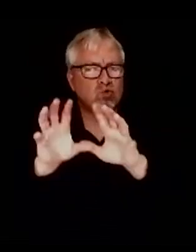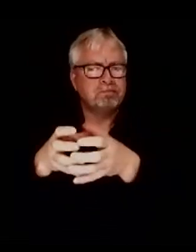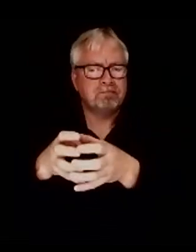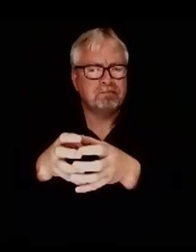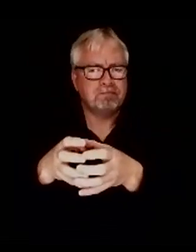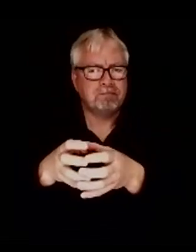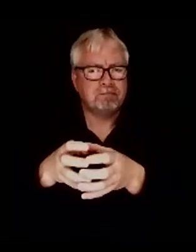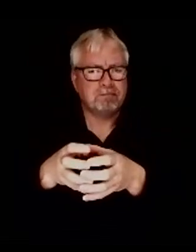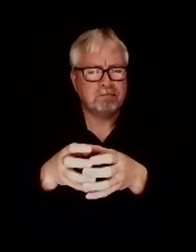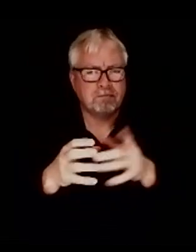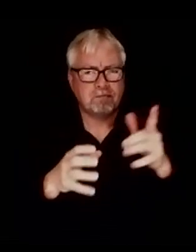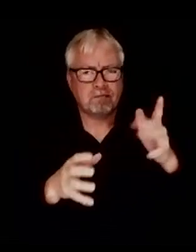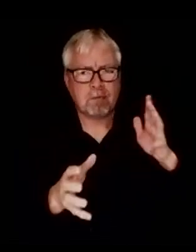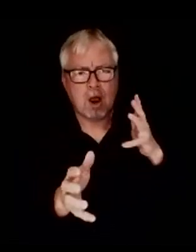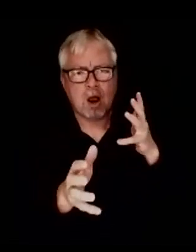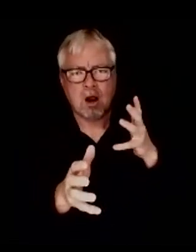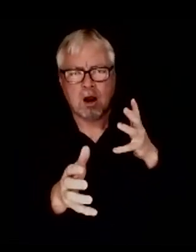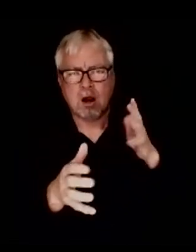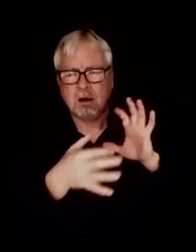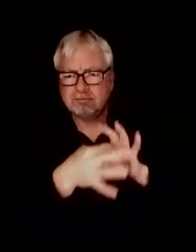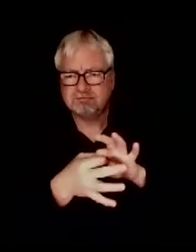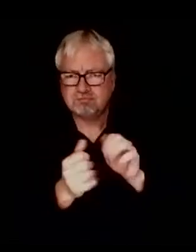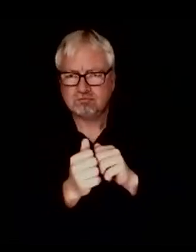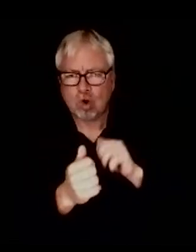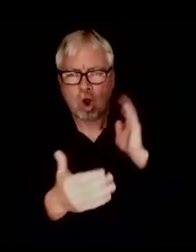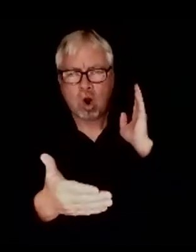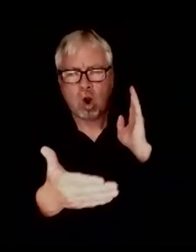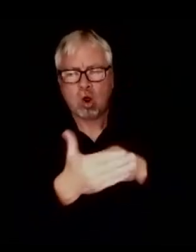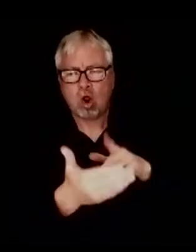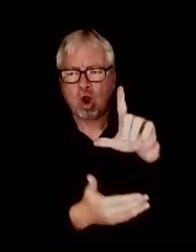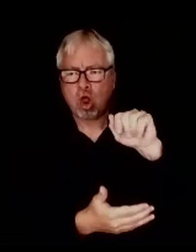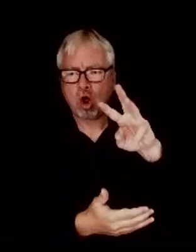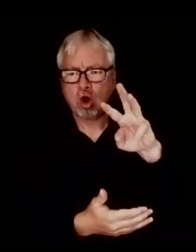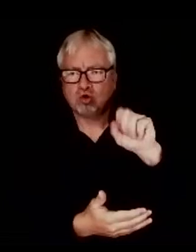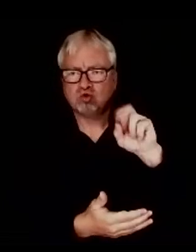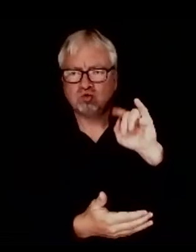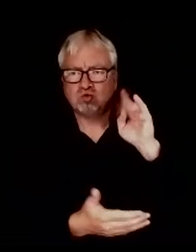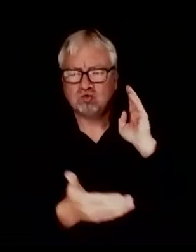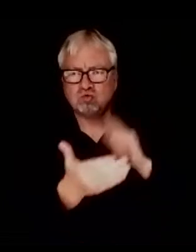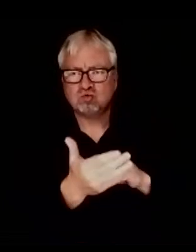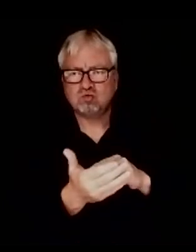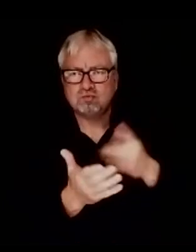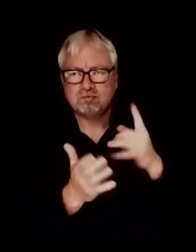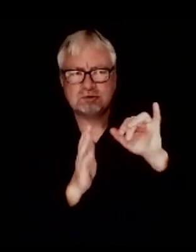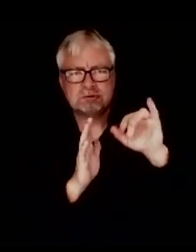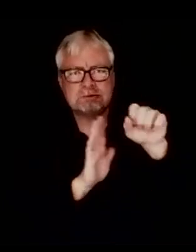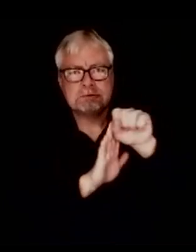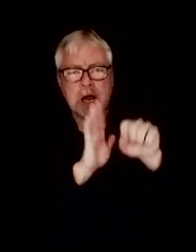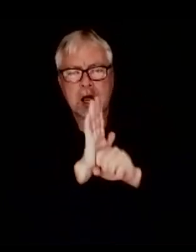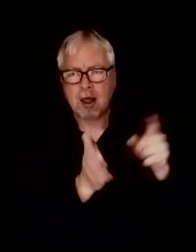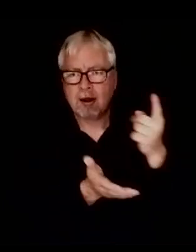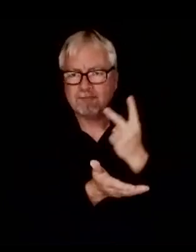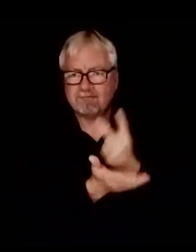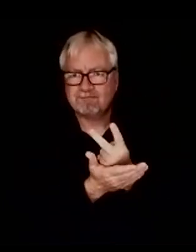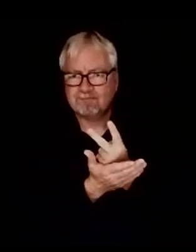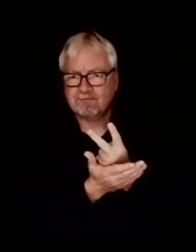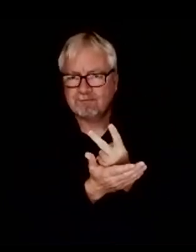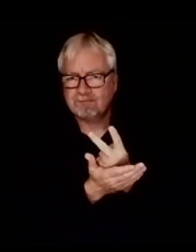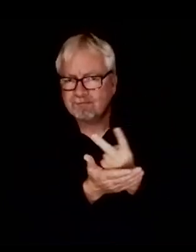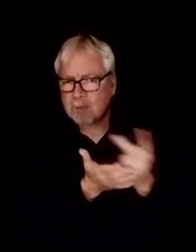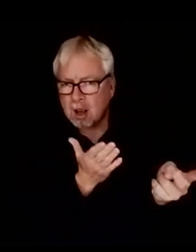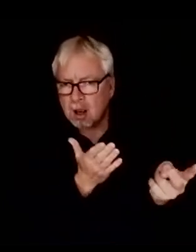basically arguing that the states failed to make a connection, a scientifically substantiated connection, I guess, between youth